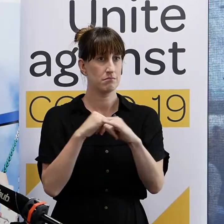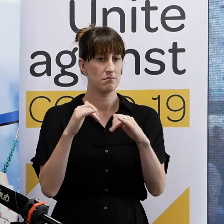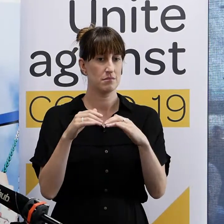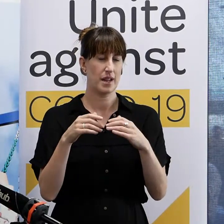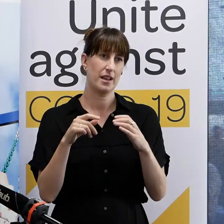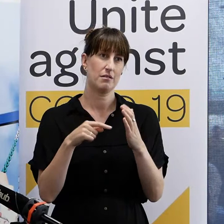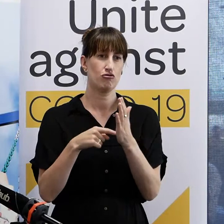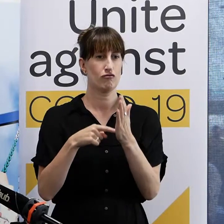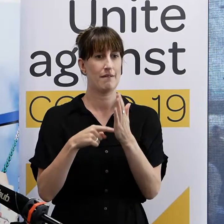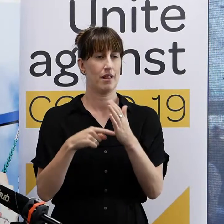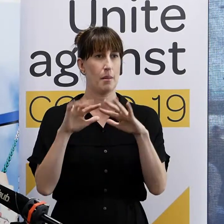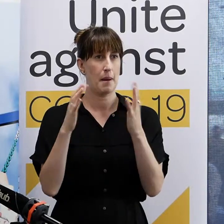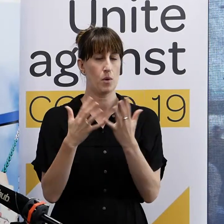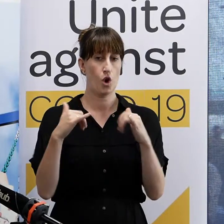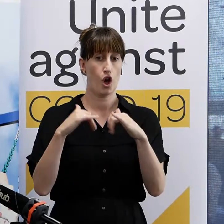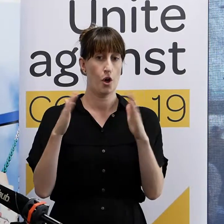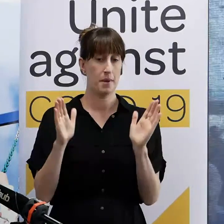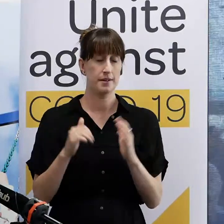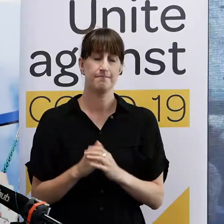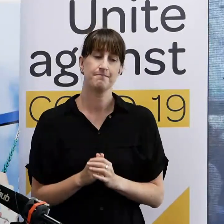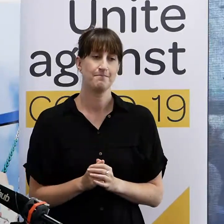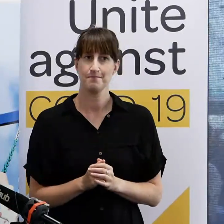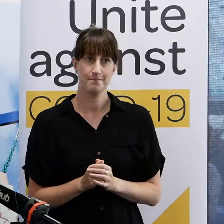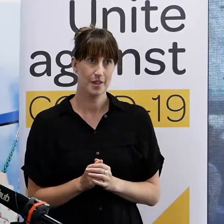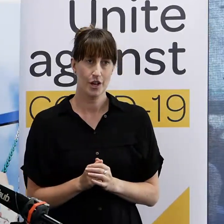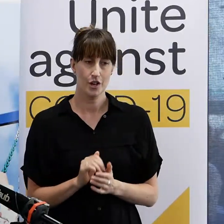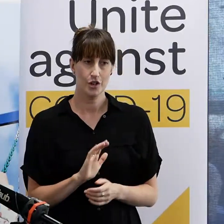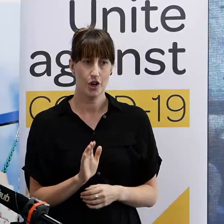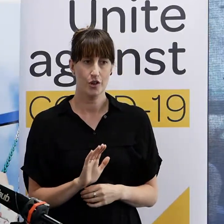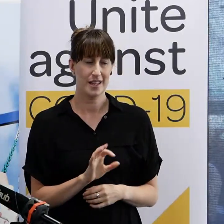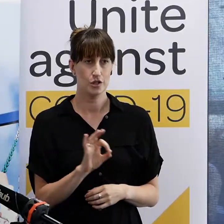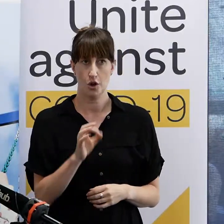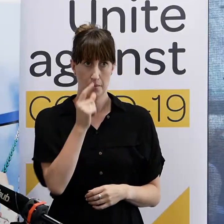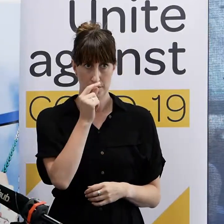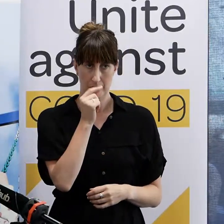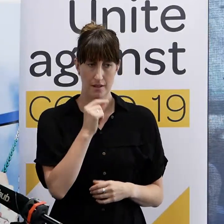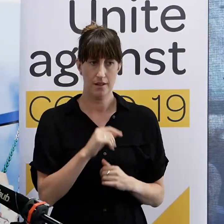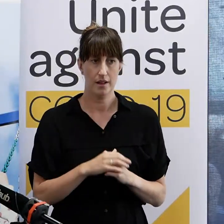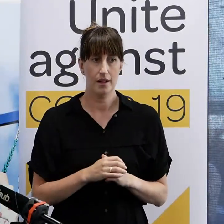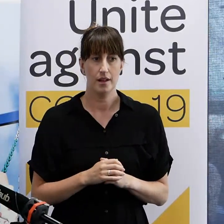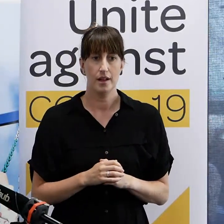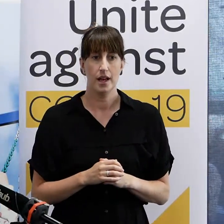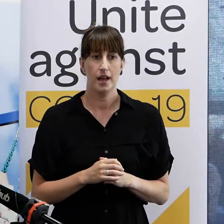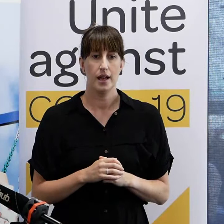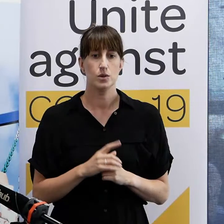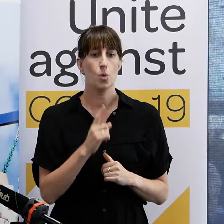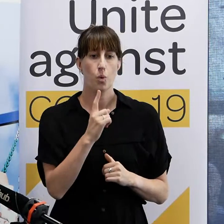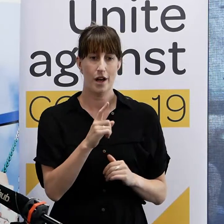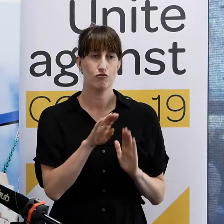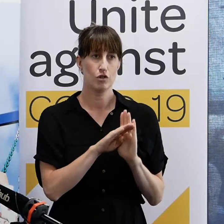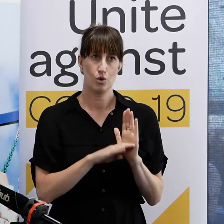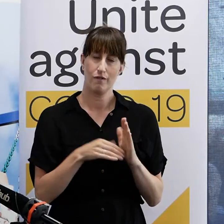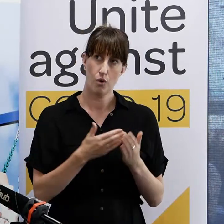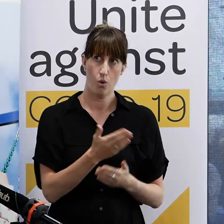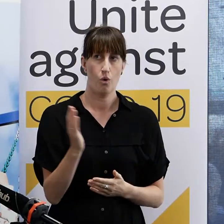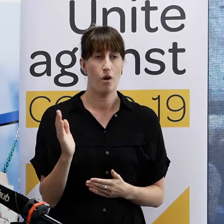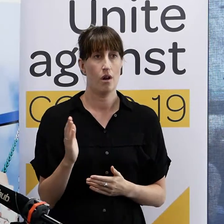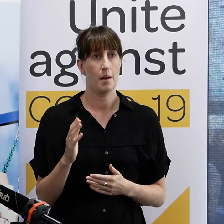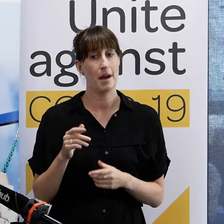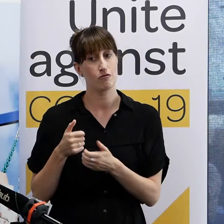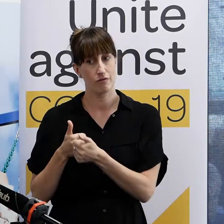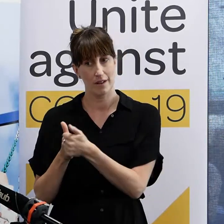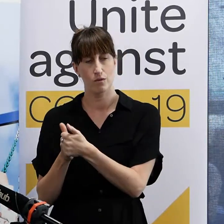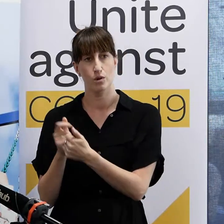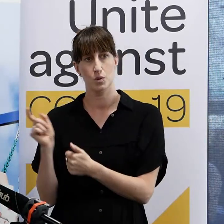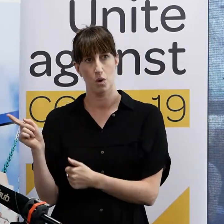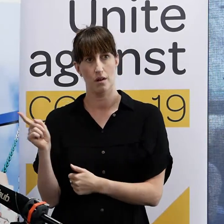it would be population wide. It would be one for all. But just to reinforce what Brigadier Bliss had said, there's a lot of work that goes in when people